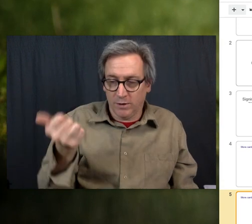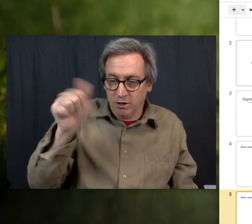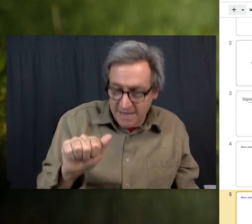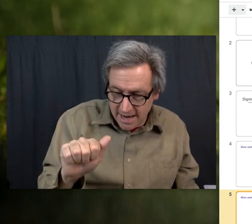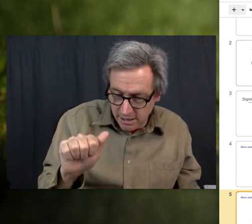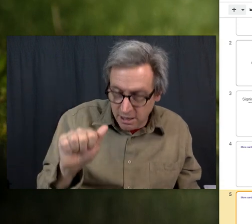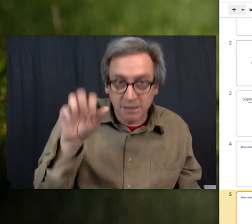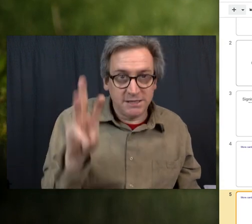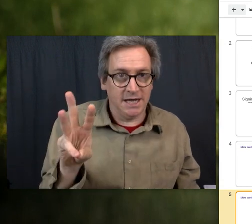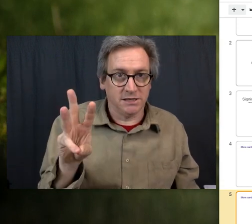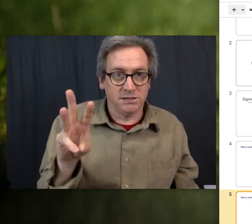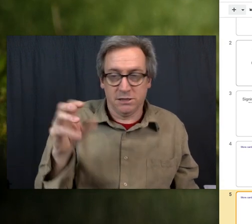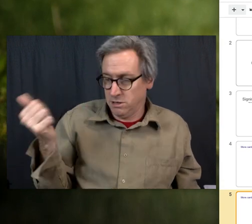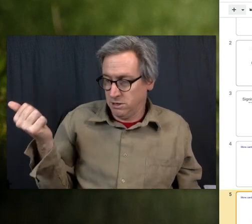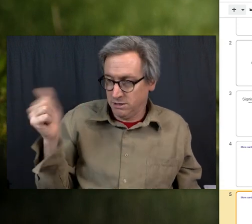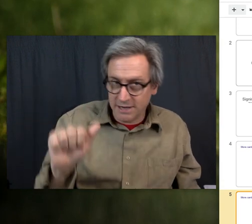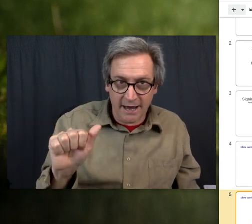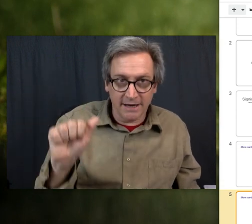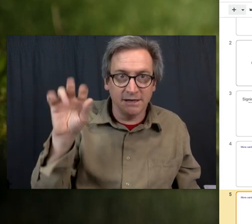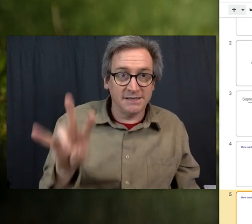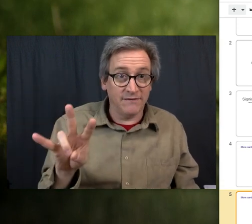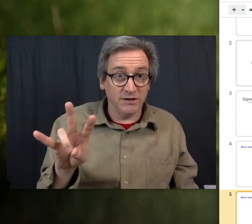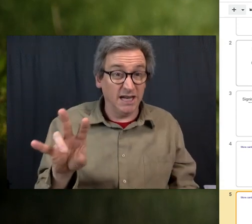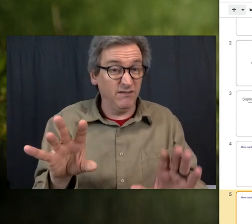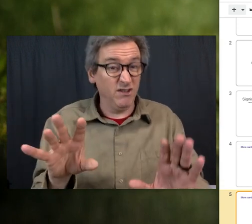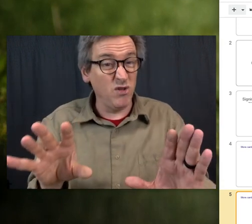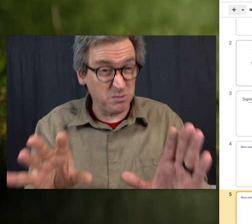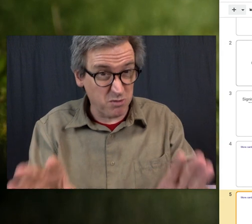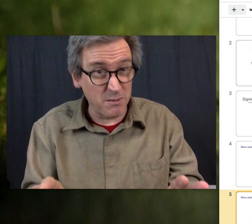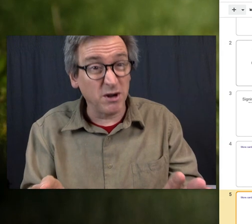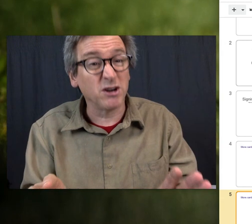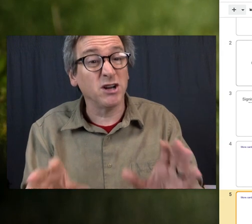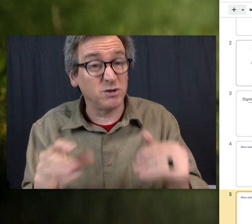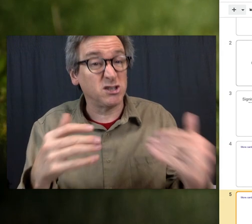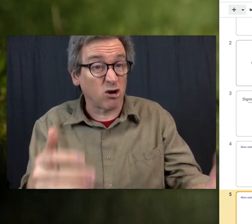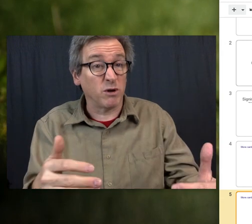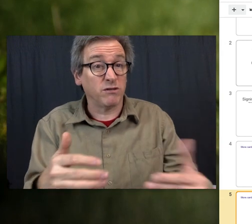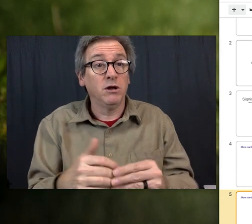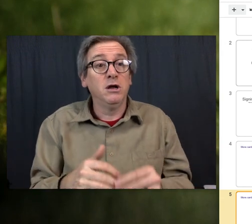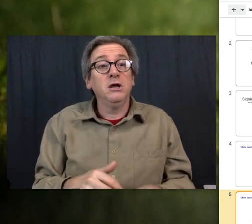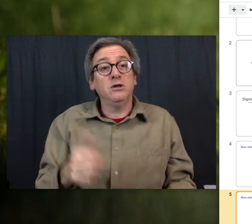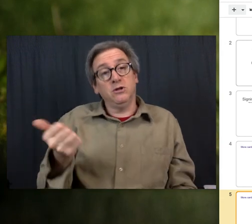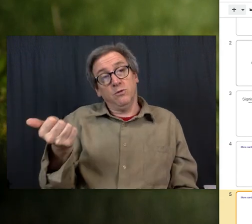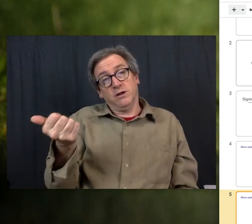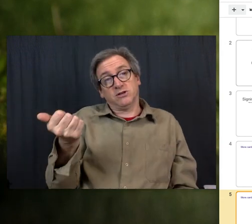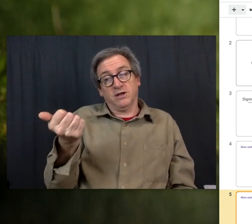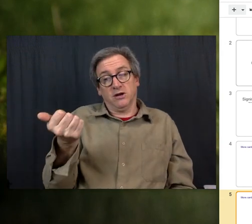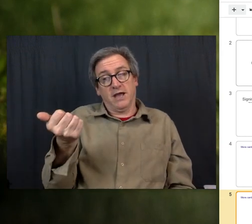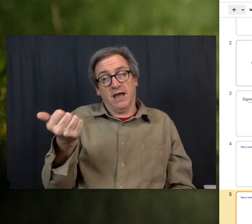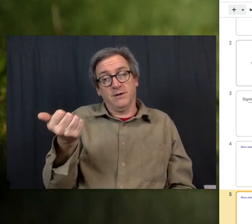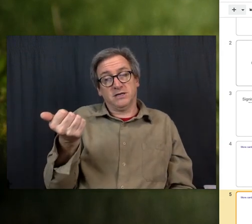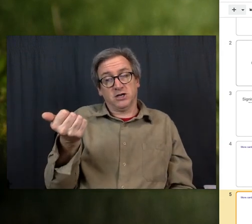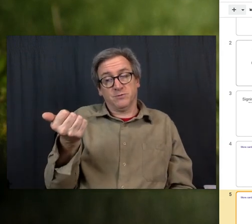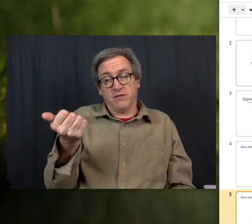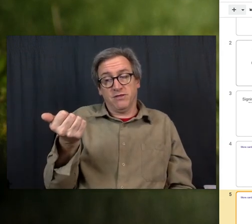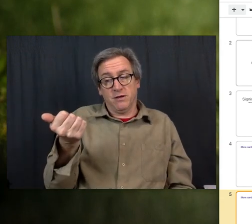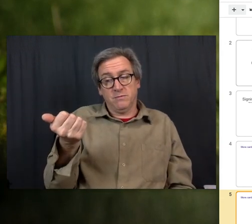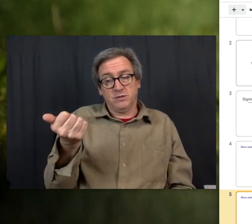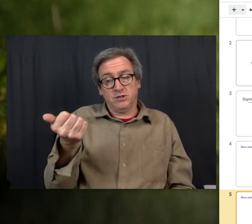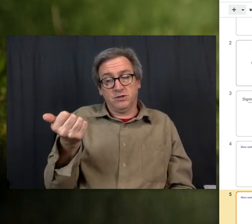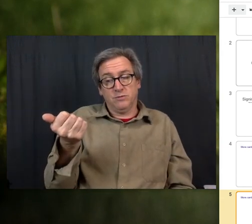You don't want to do 10, 6, 10, 7, even though that's probably what you're going to do to start with. You want to start thinking, okay, I'm going to touch